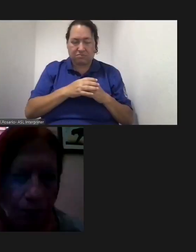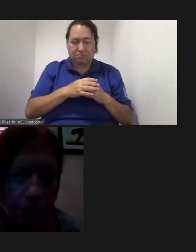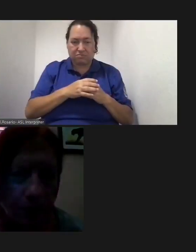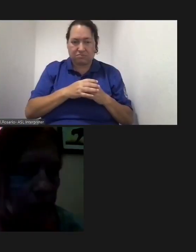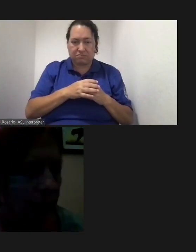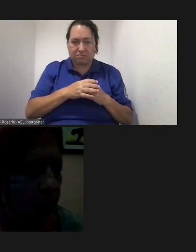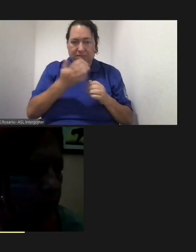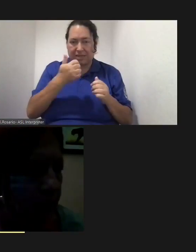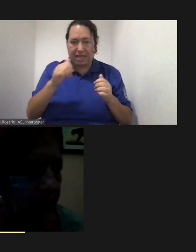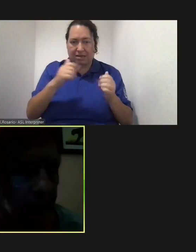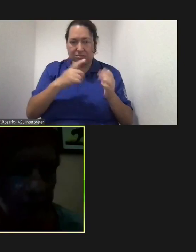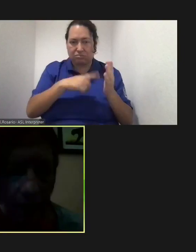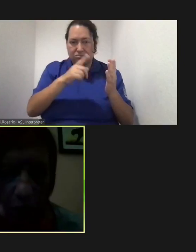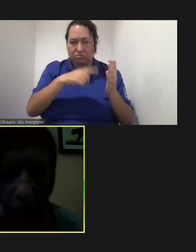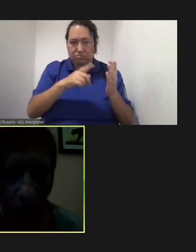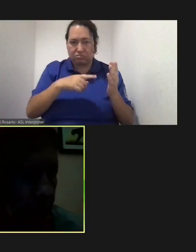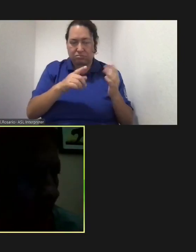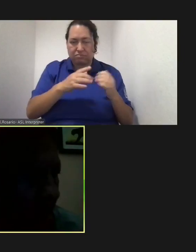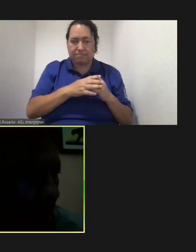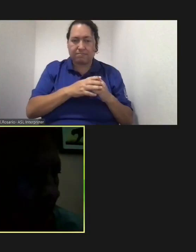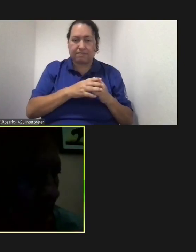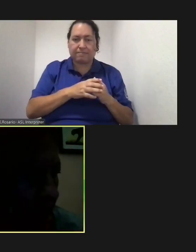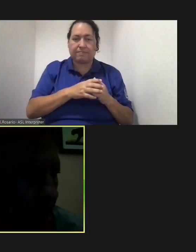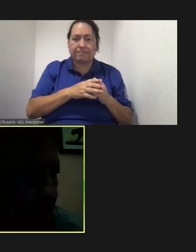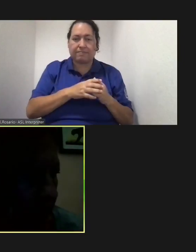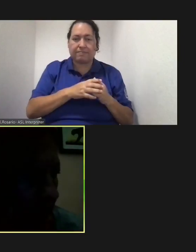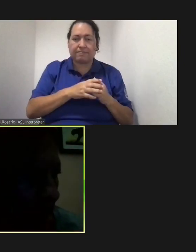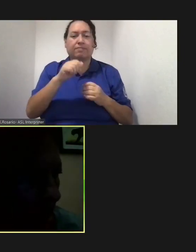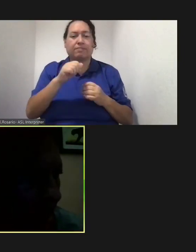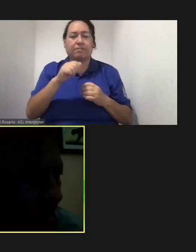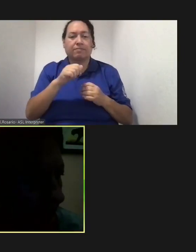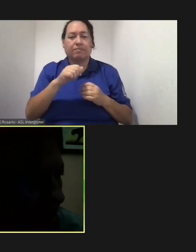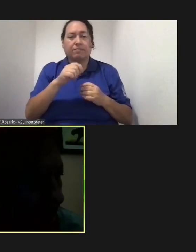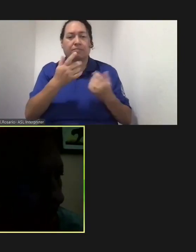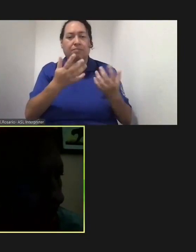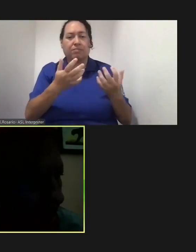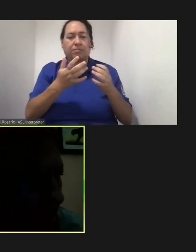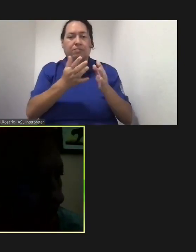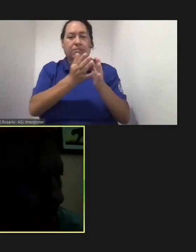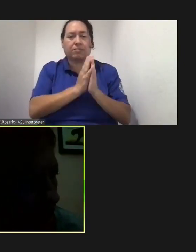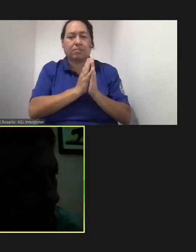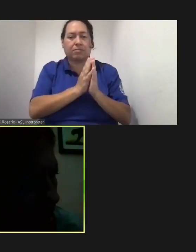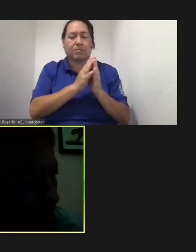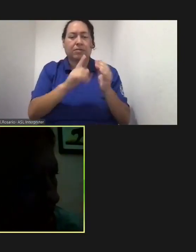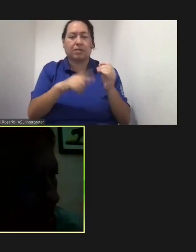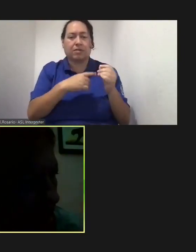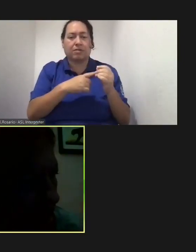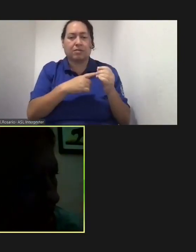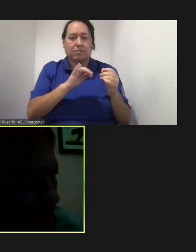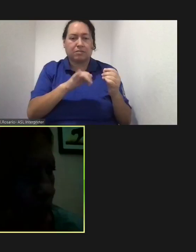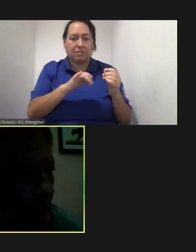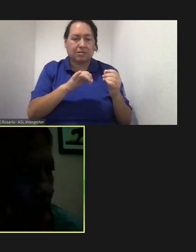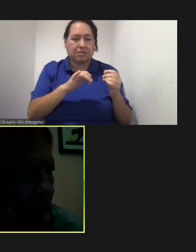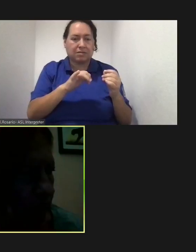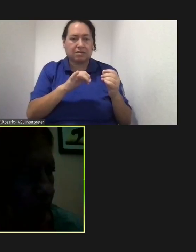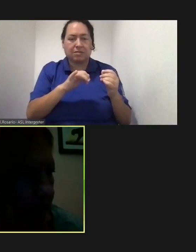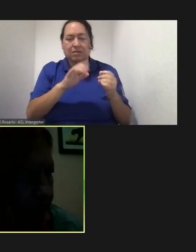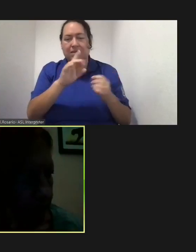questions? Yes, I wanted to ask about the demographics that were touched on earlier.